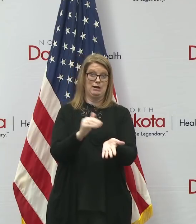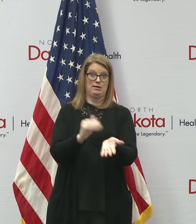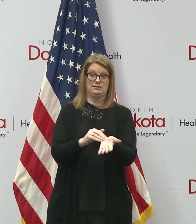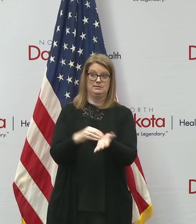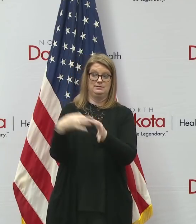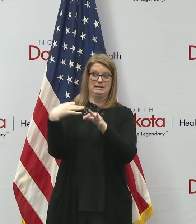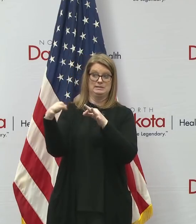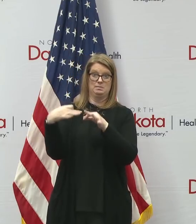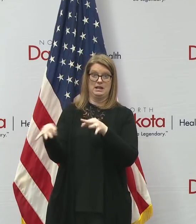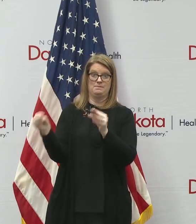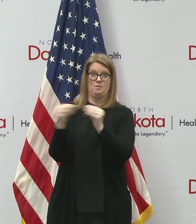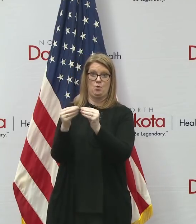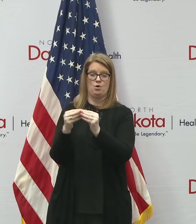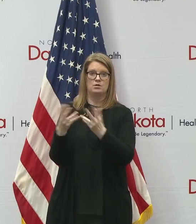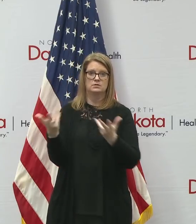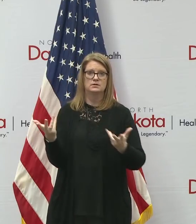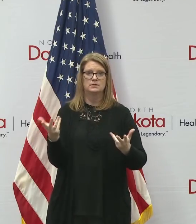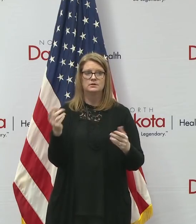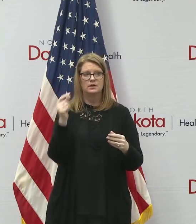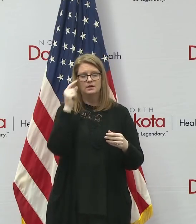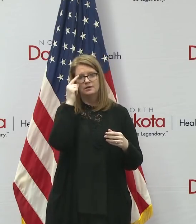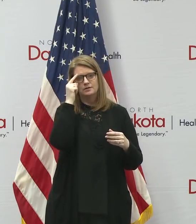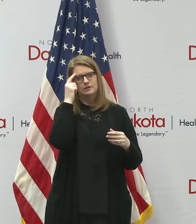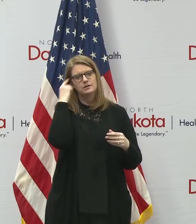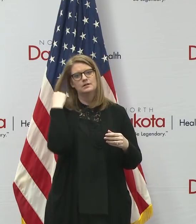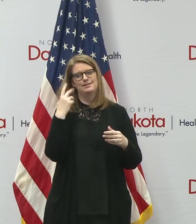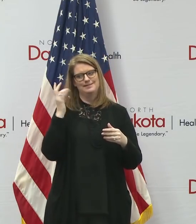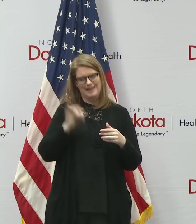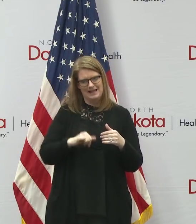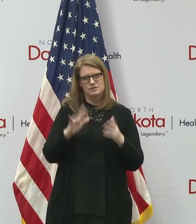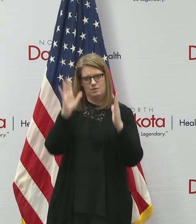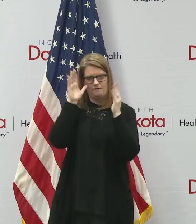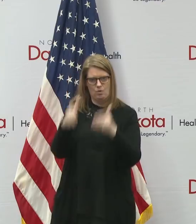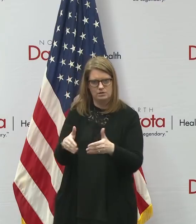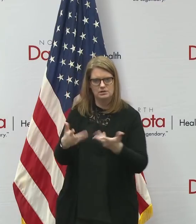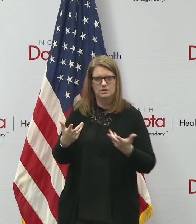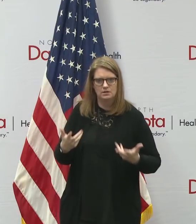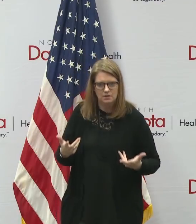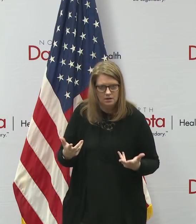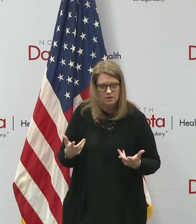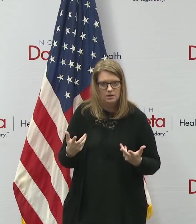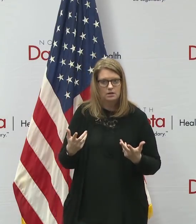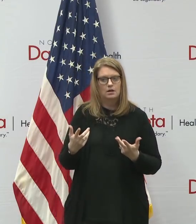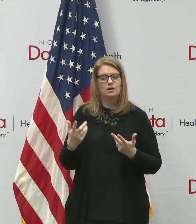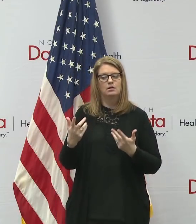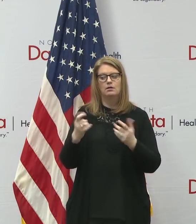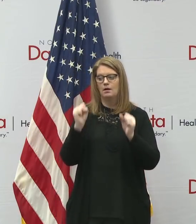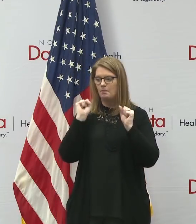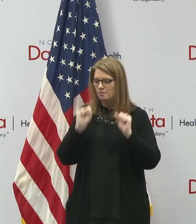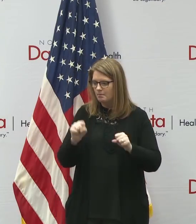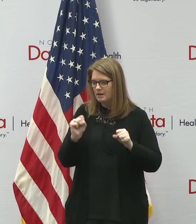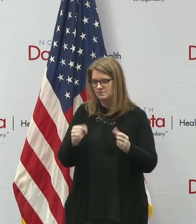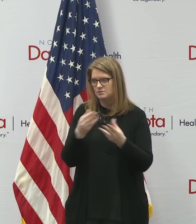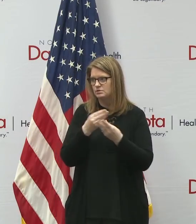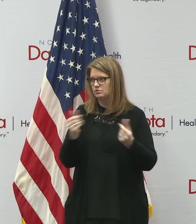but that's exactly what we're working on. What are all possible solutions to